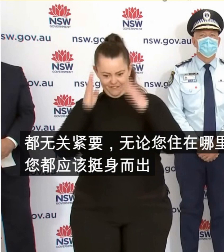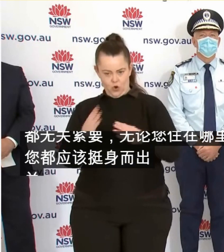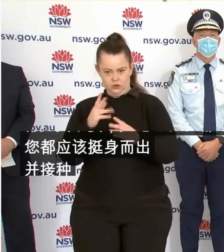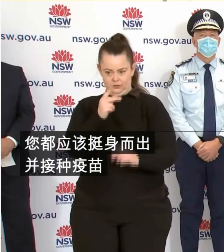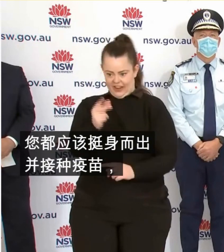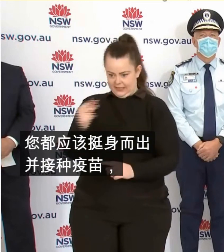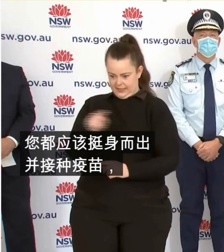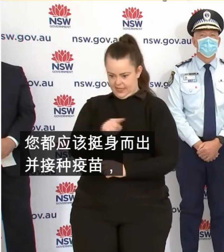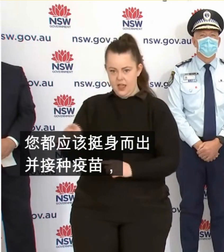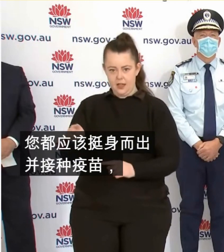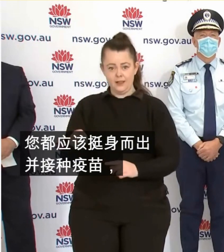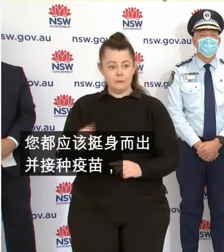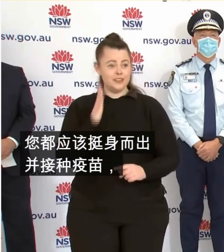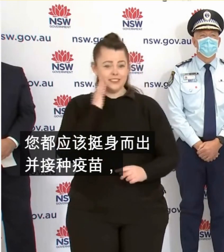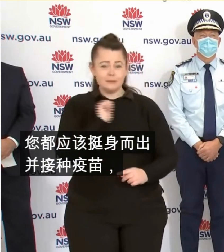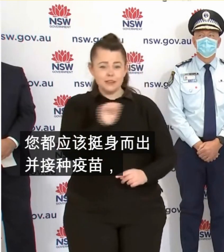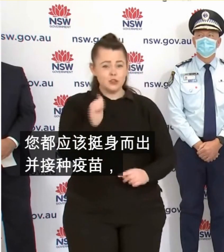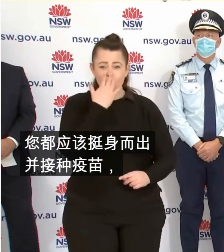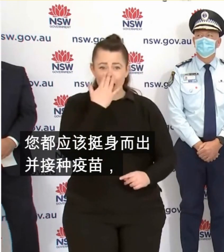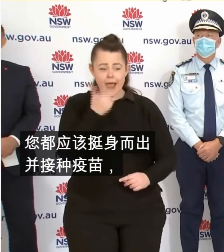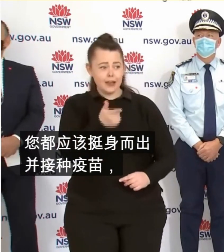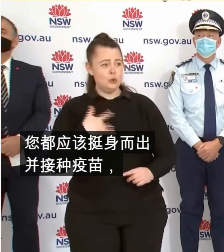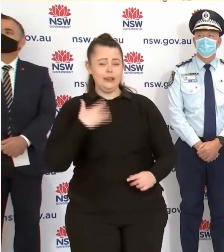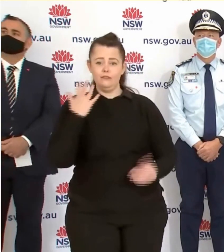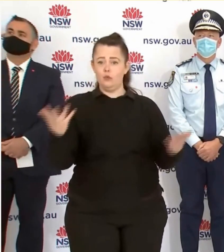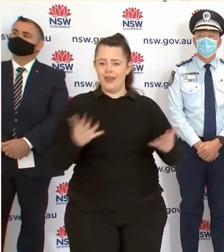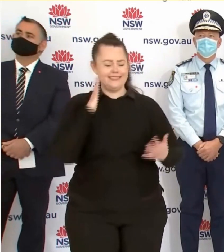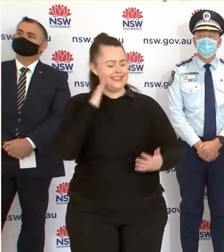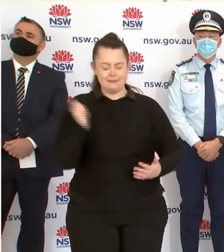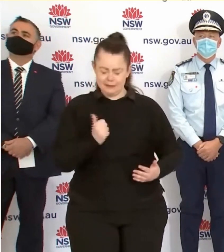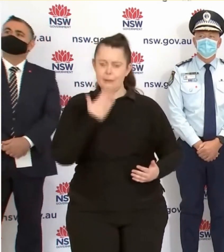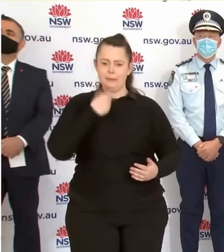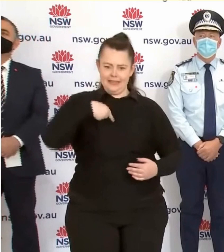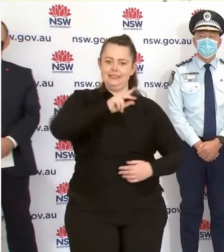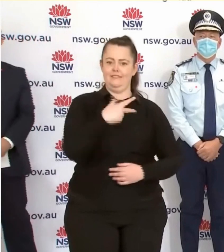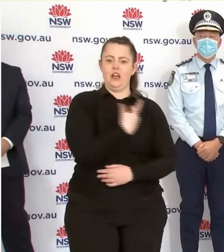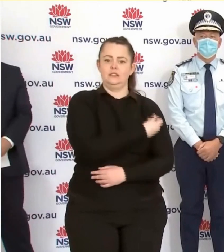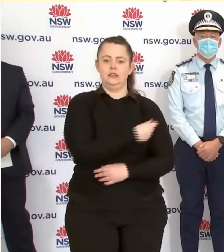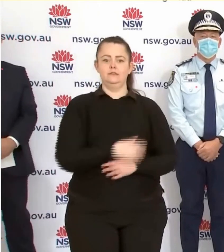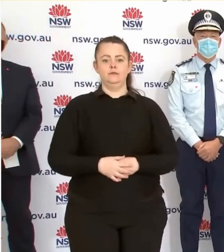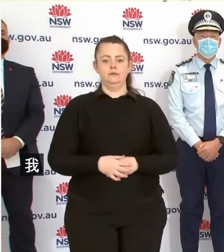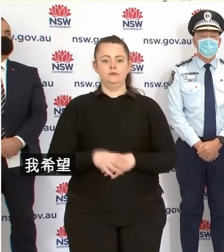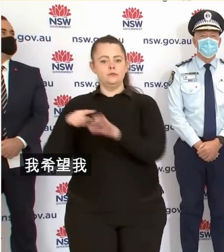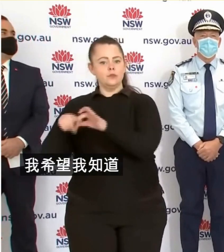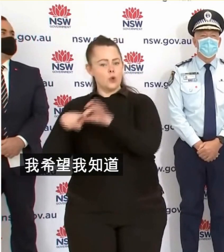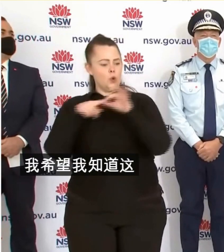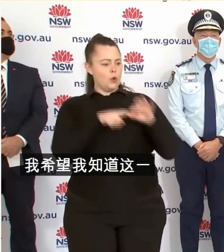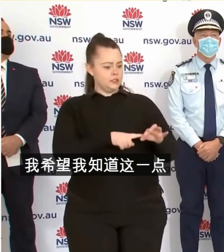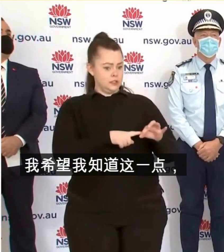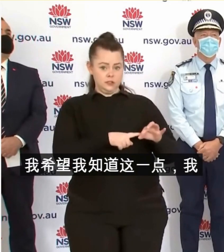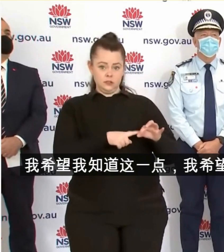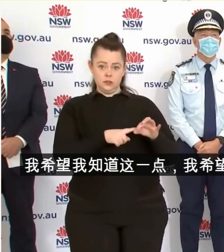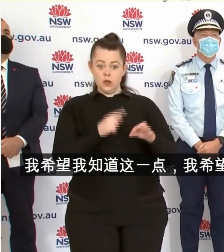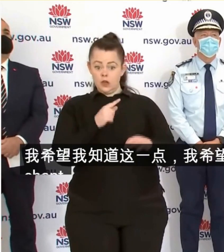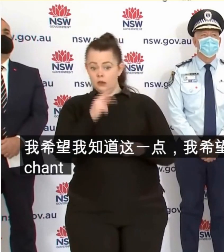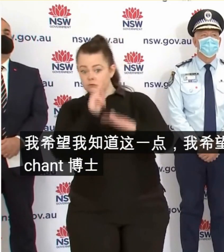you should come forward and just get vaccinated. Premier, when can the people of New South Wales expect to see the numbers come down? Well, I wish